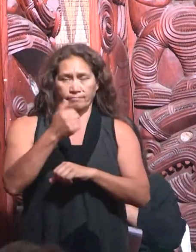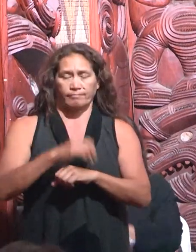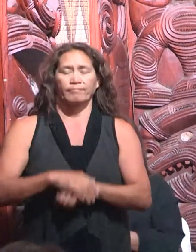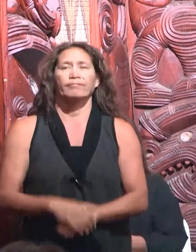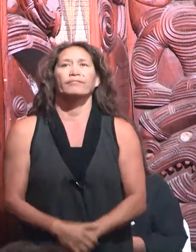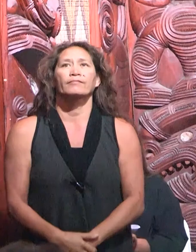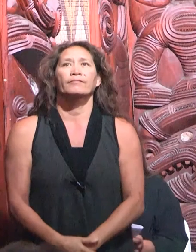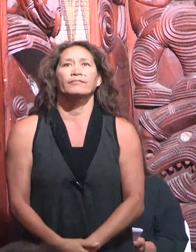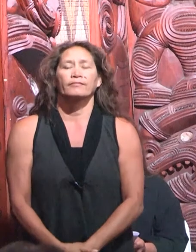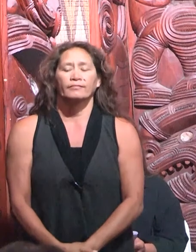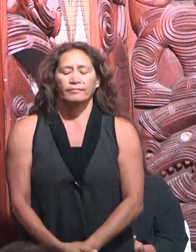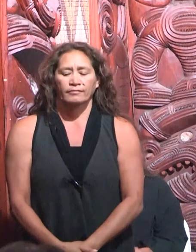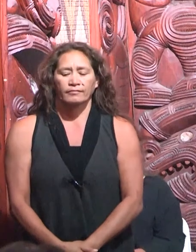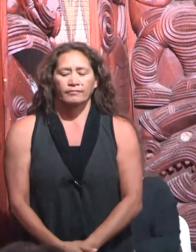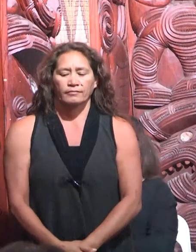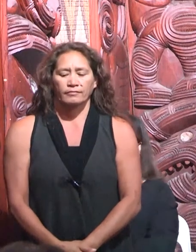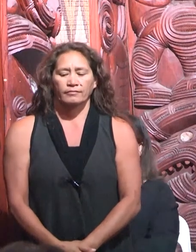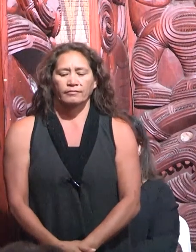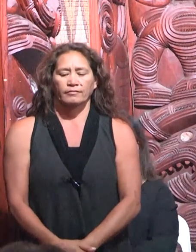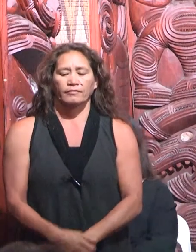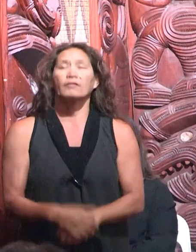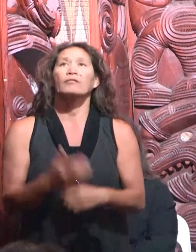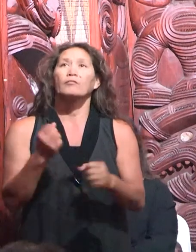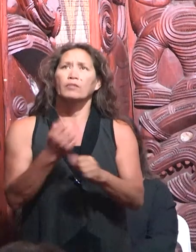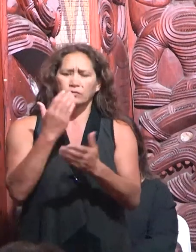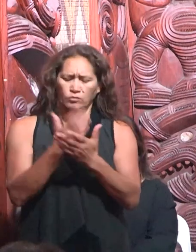Kia tūturu, kia kita, kia